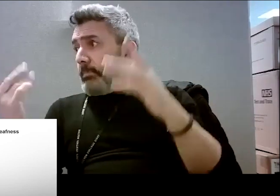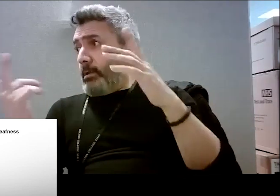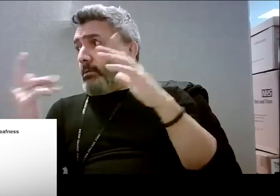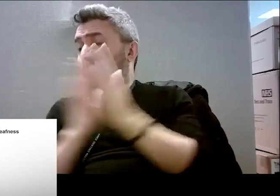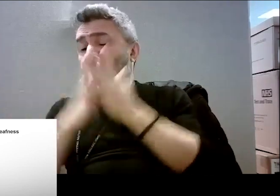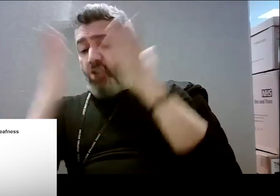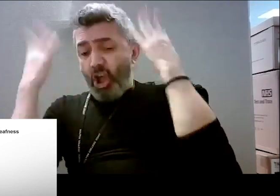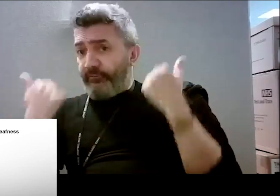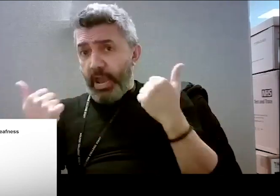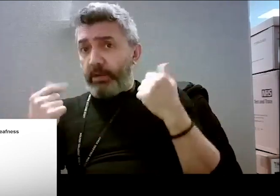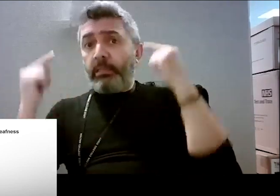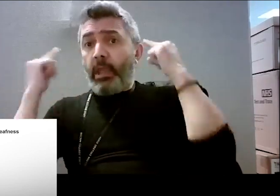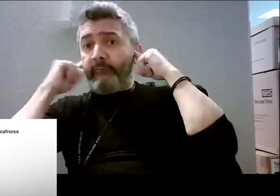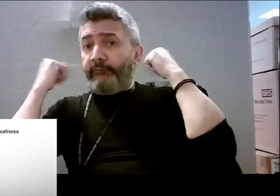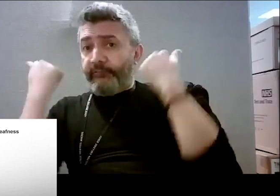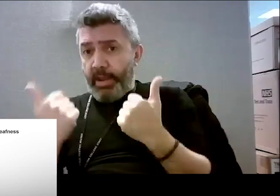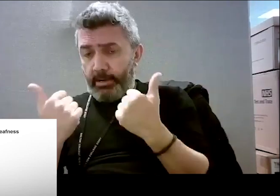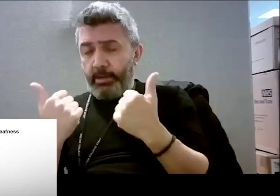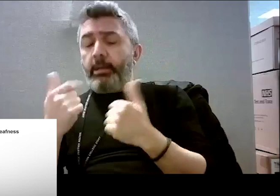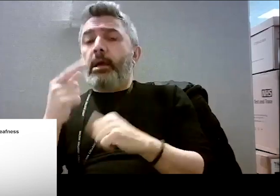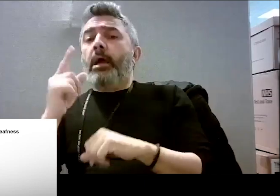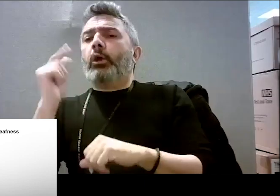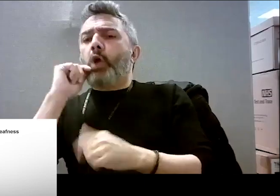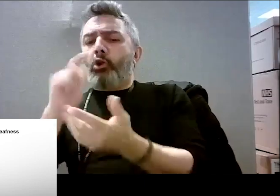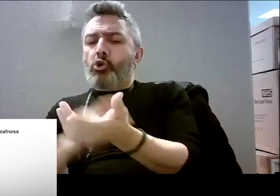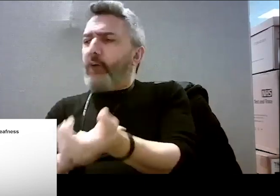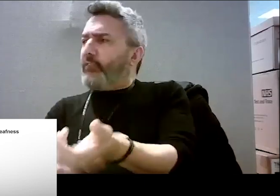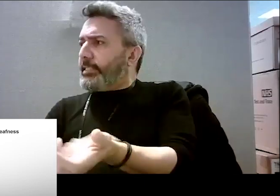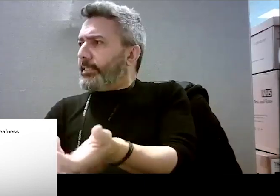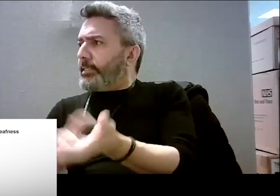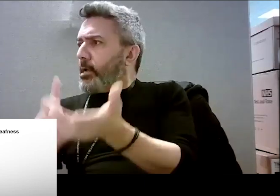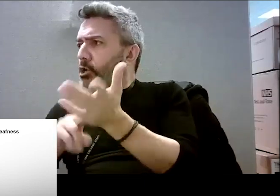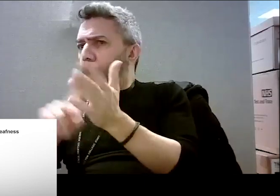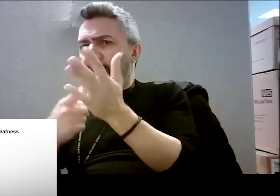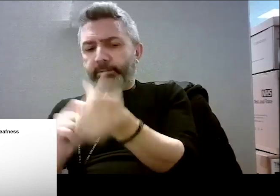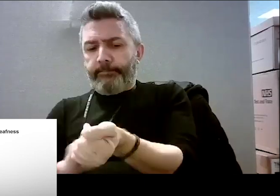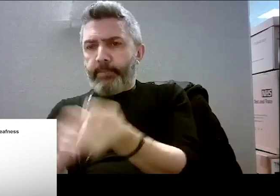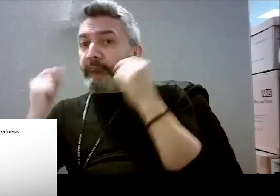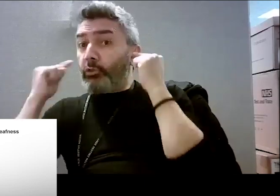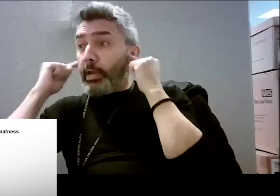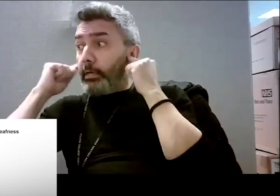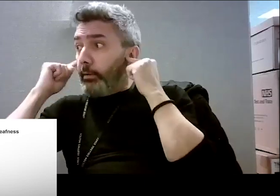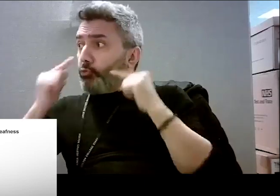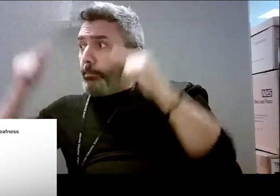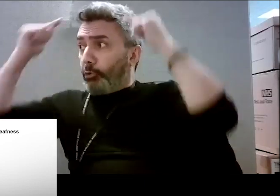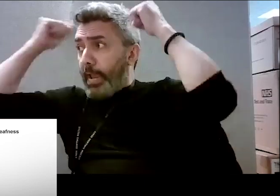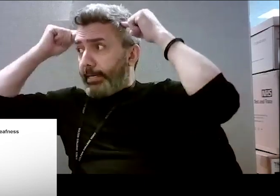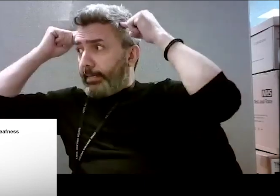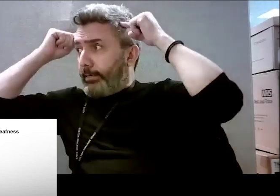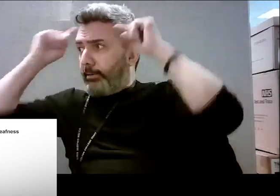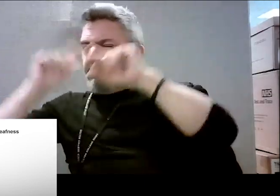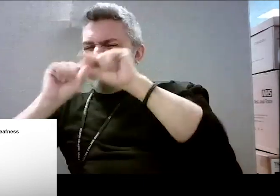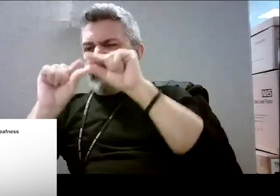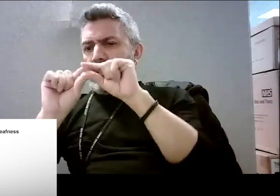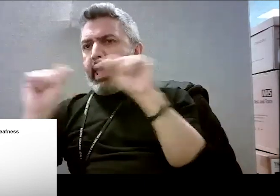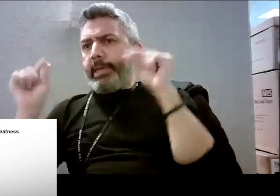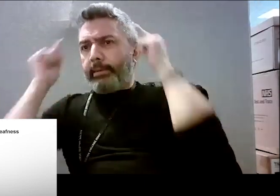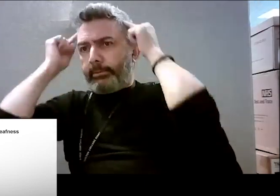medication your mum had when she was pregnant. So I've got everything apparently, but the